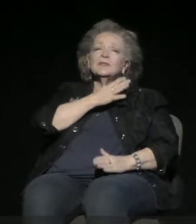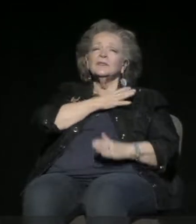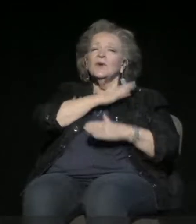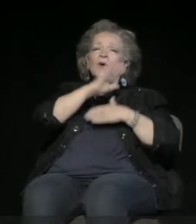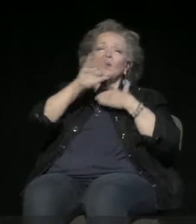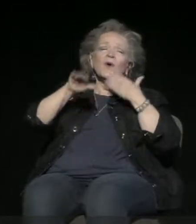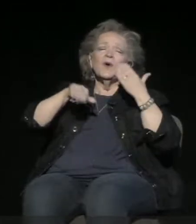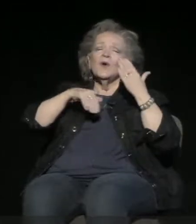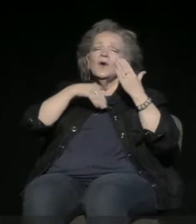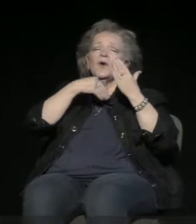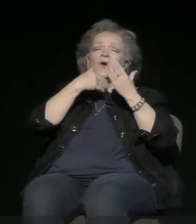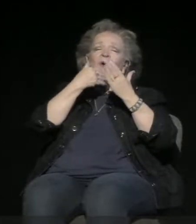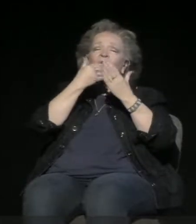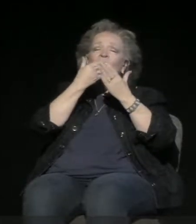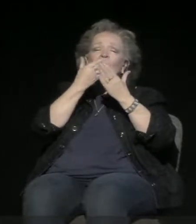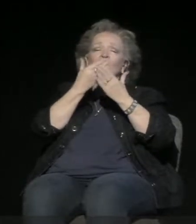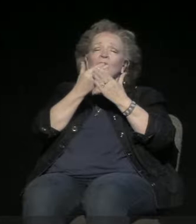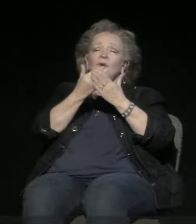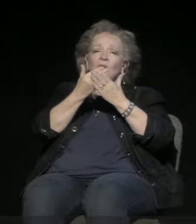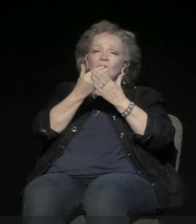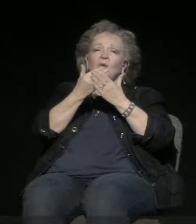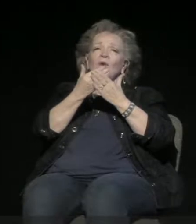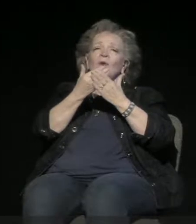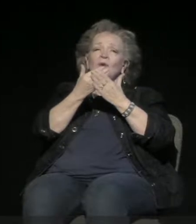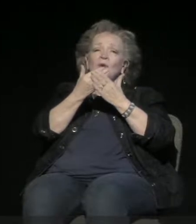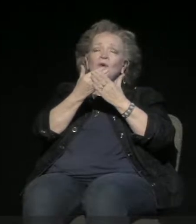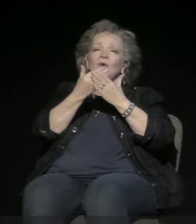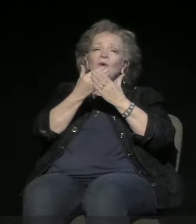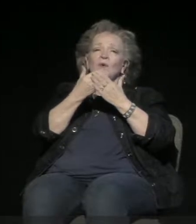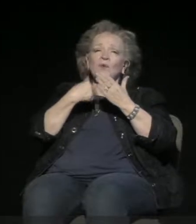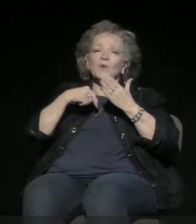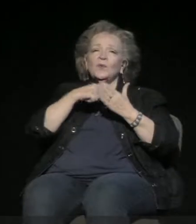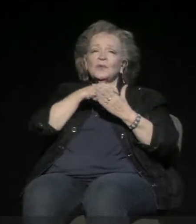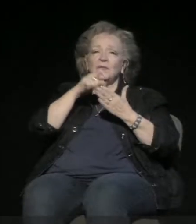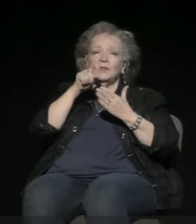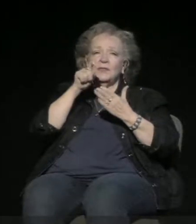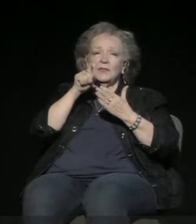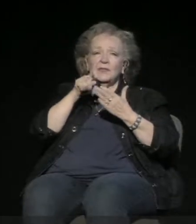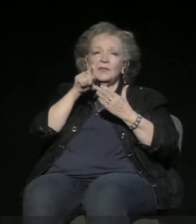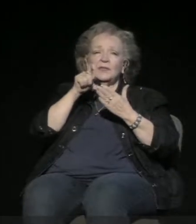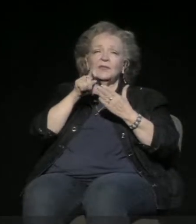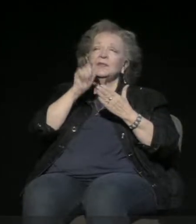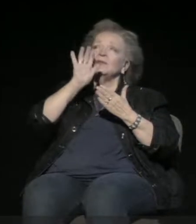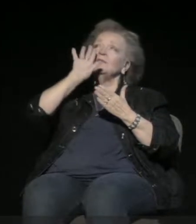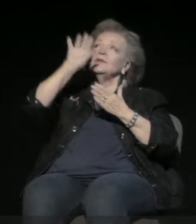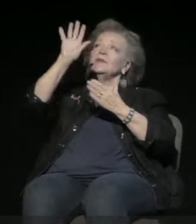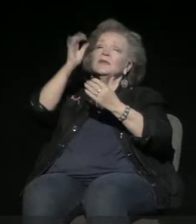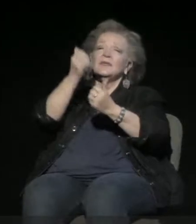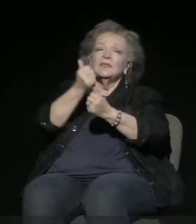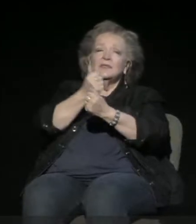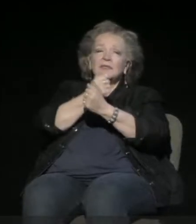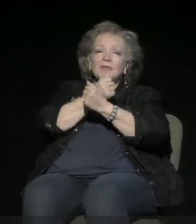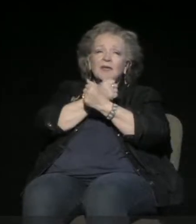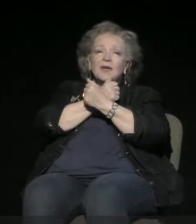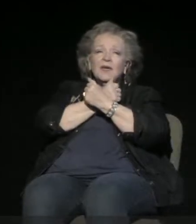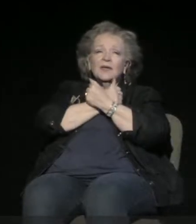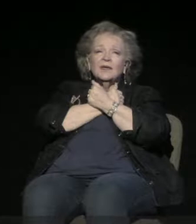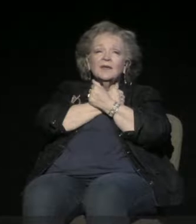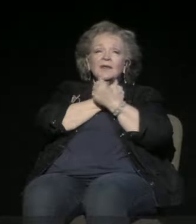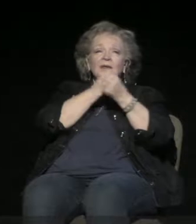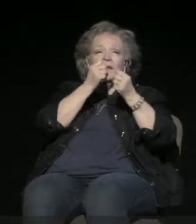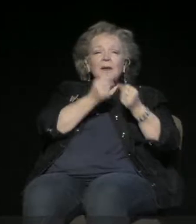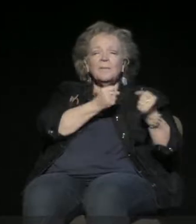is only for God. His love is